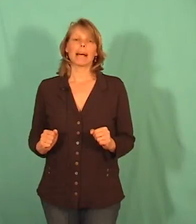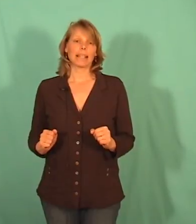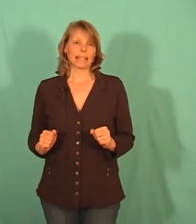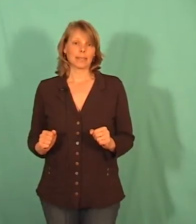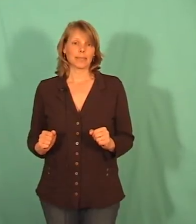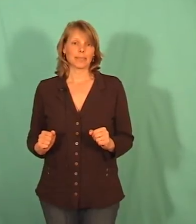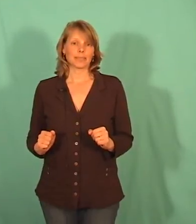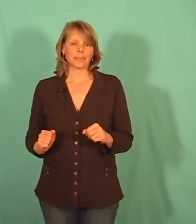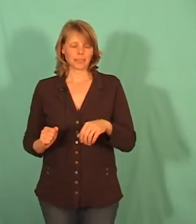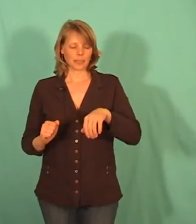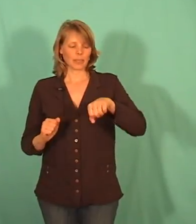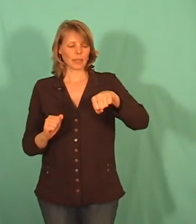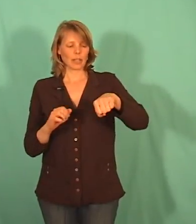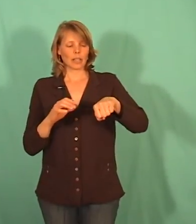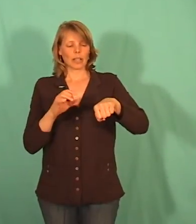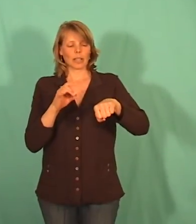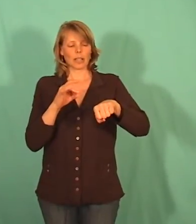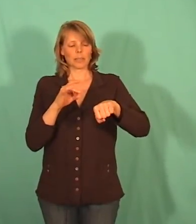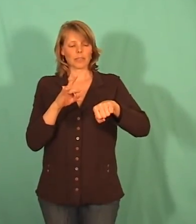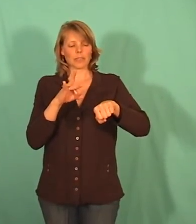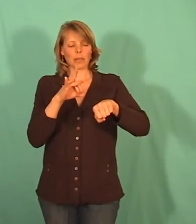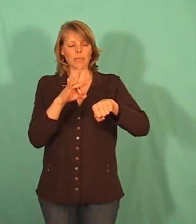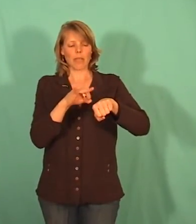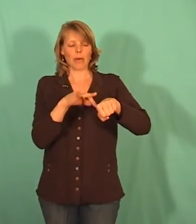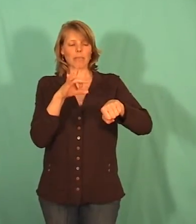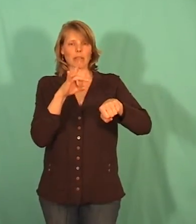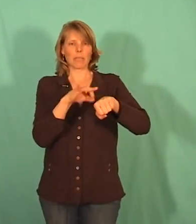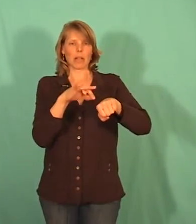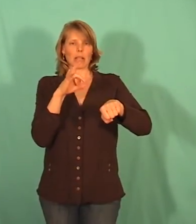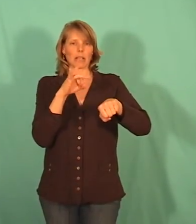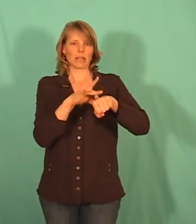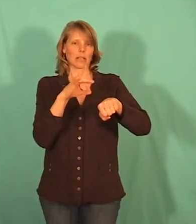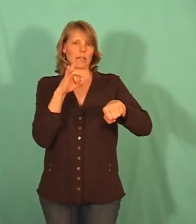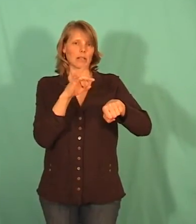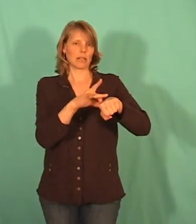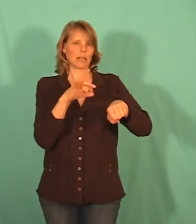Melon. It comes from thumping the melon.